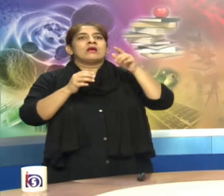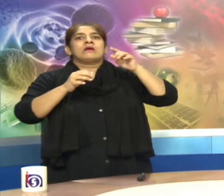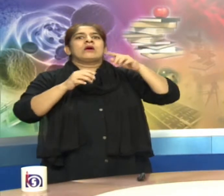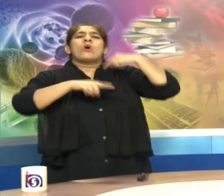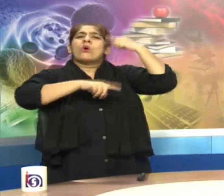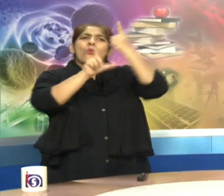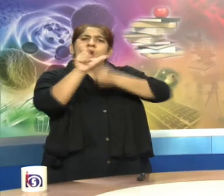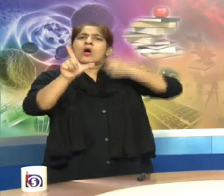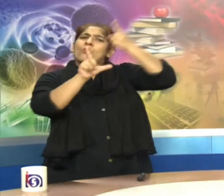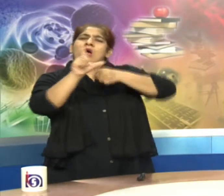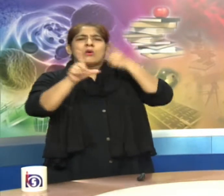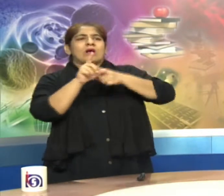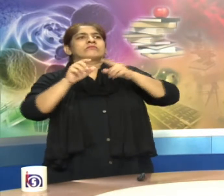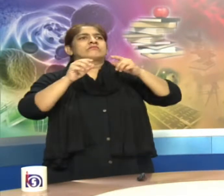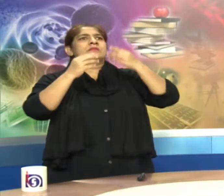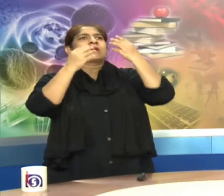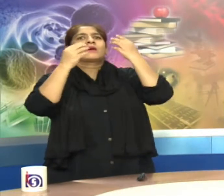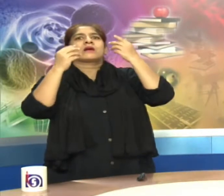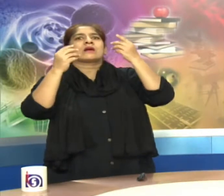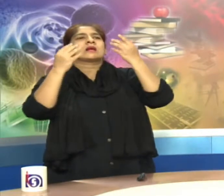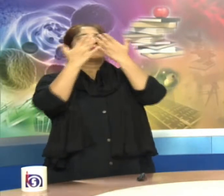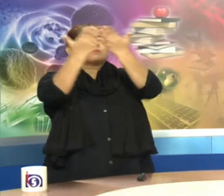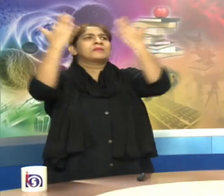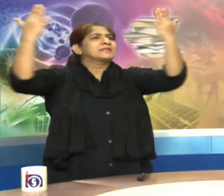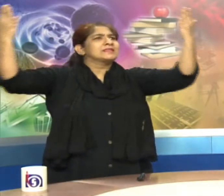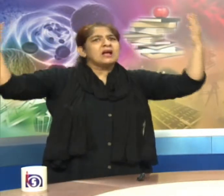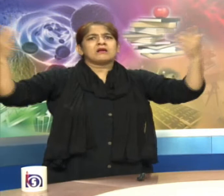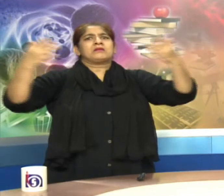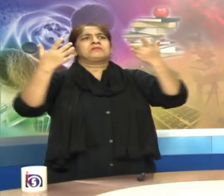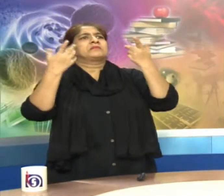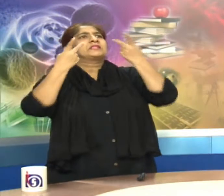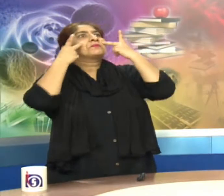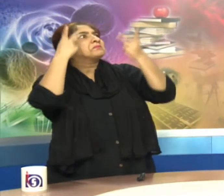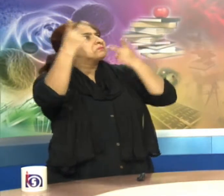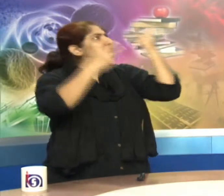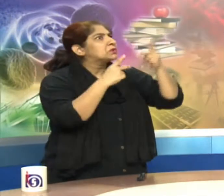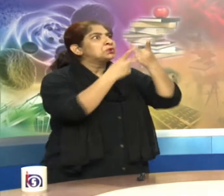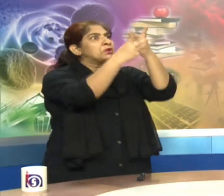you all must have seen in the fairs and exhibitions,